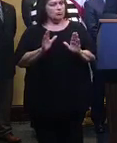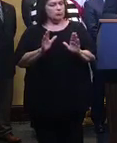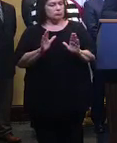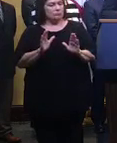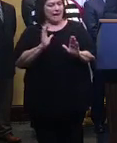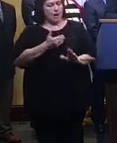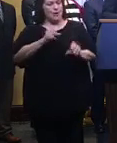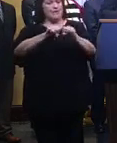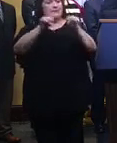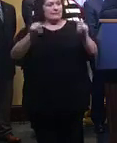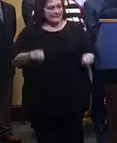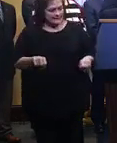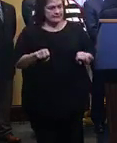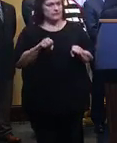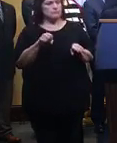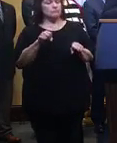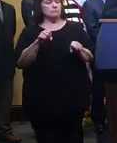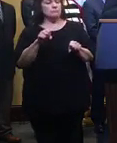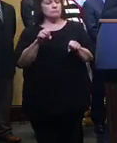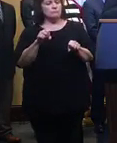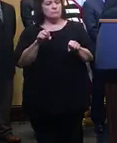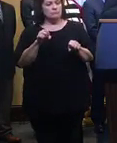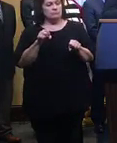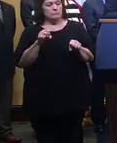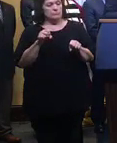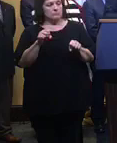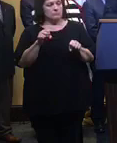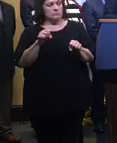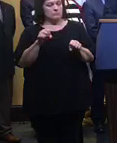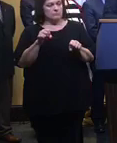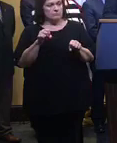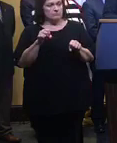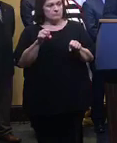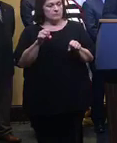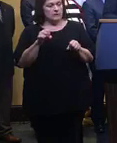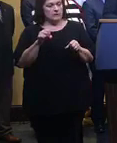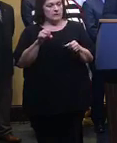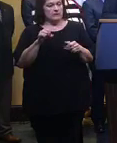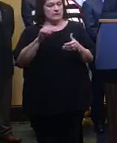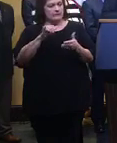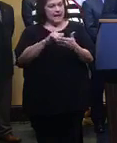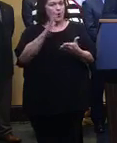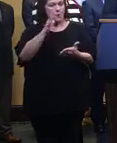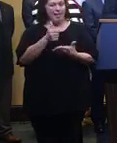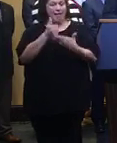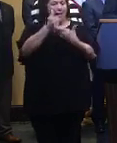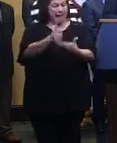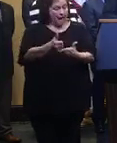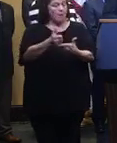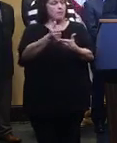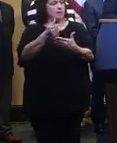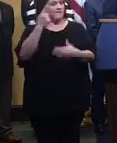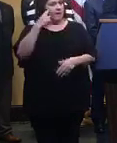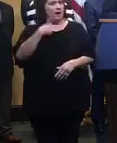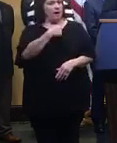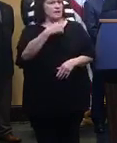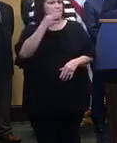of holding water as a future for infrastructure in this city, because we cannot pump our way out of this